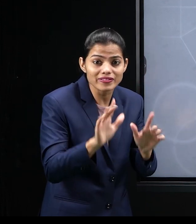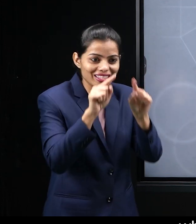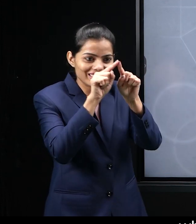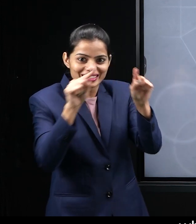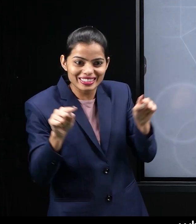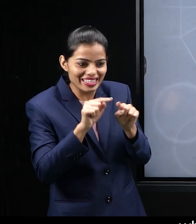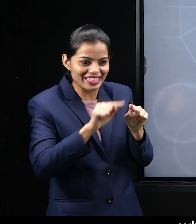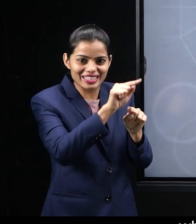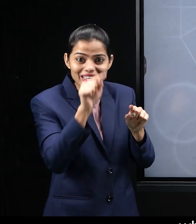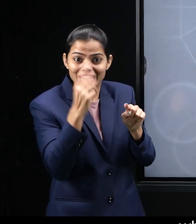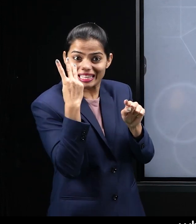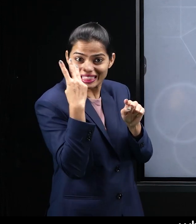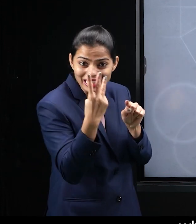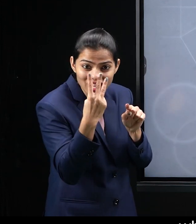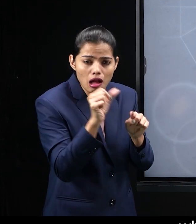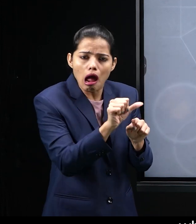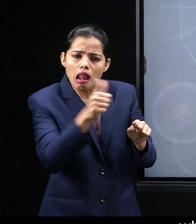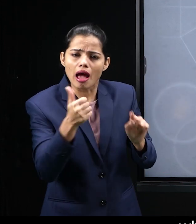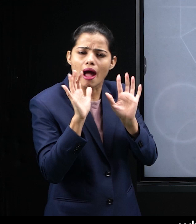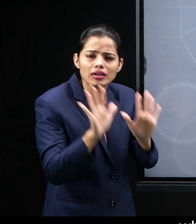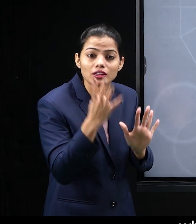sides while others have four or more.